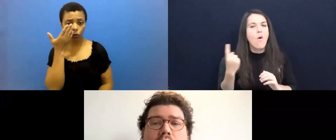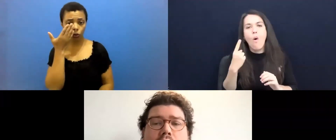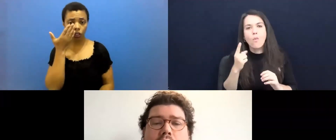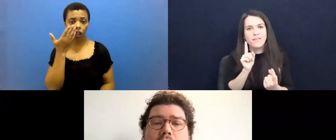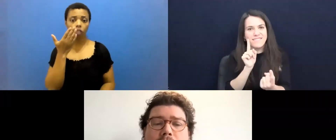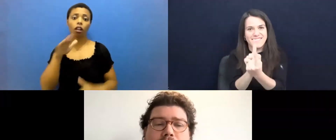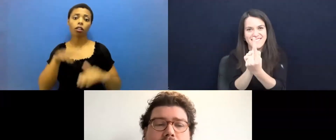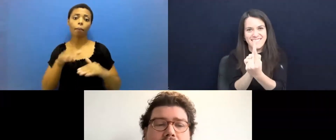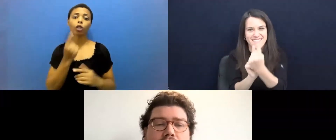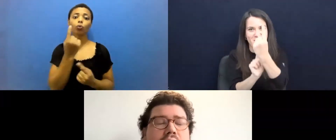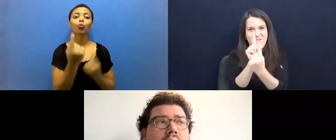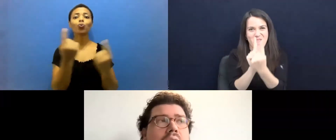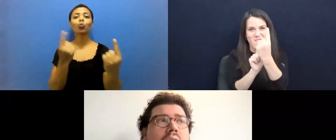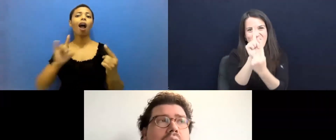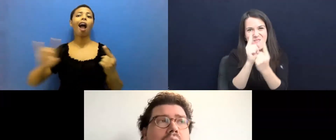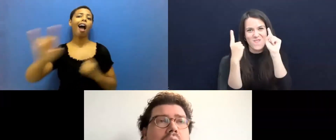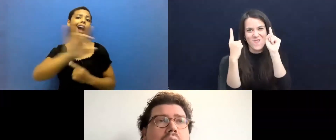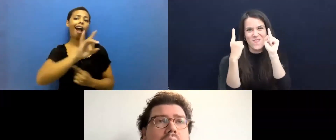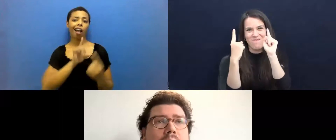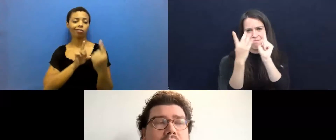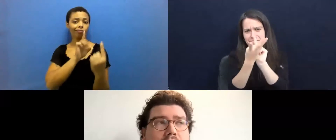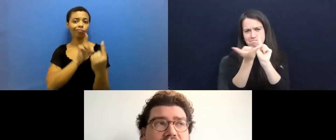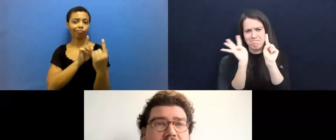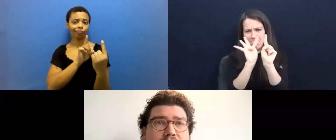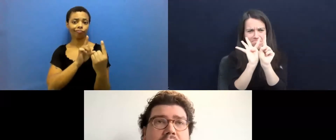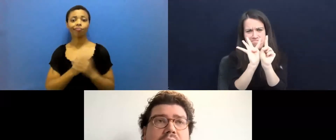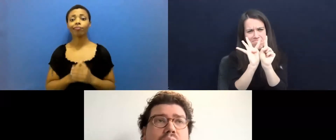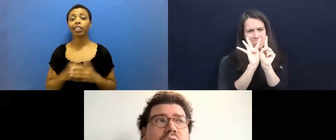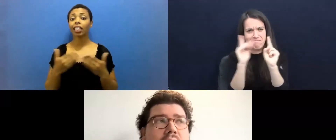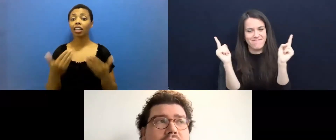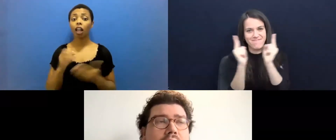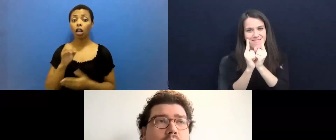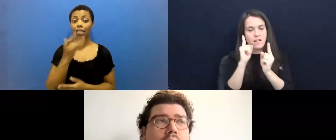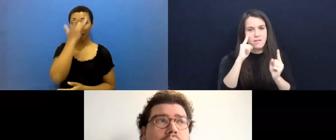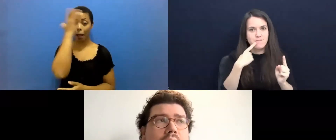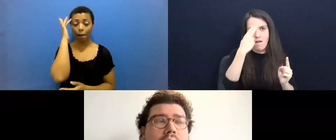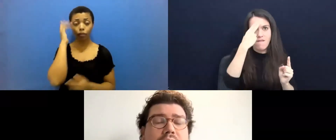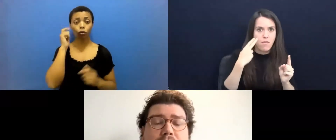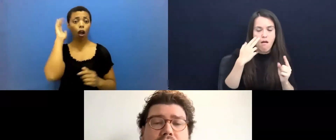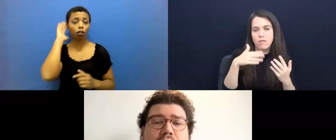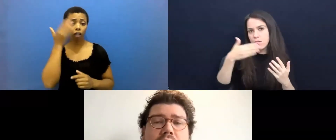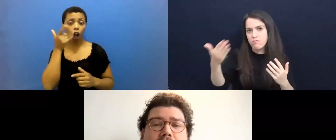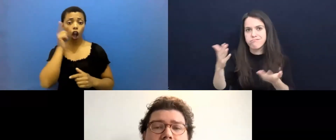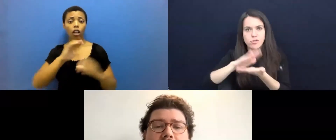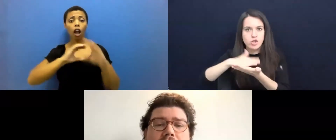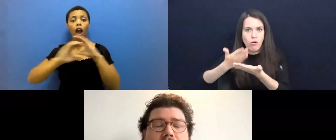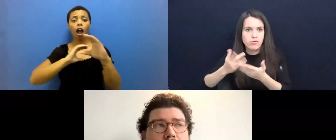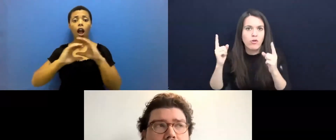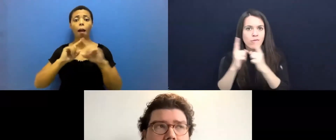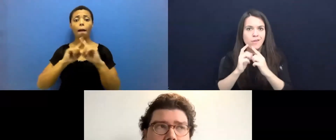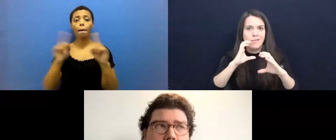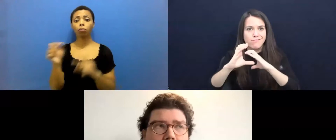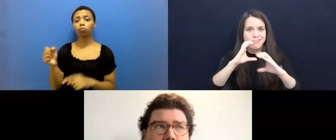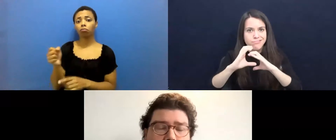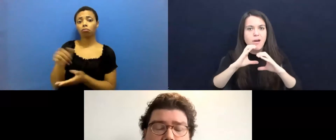know. Usually it's a person with deaf blindness communicating with an interpreter, and then the